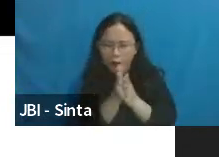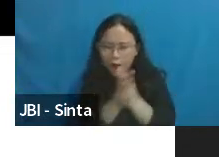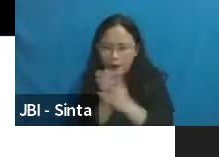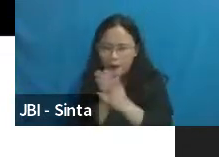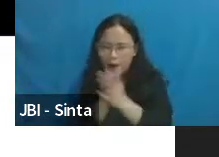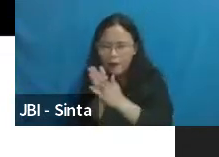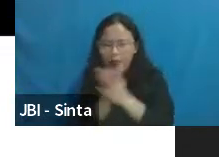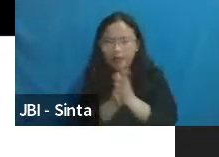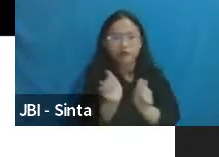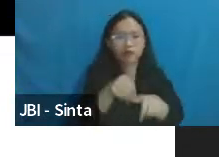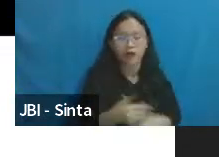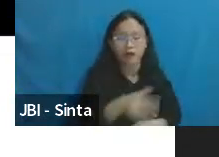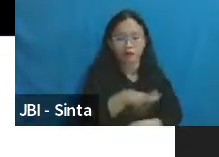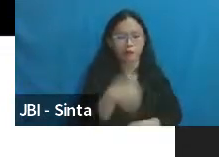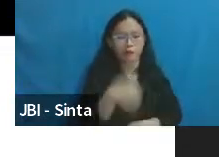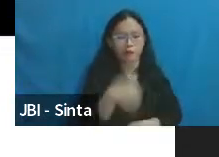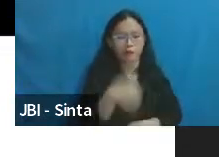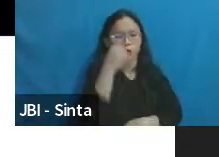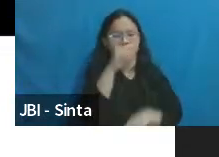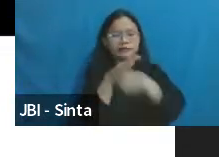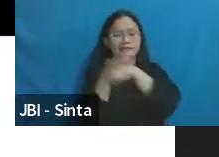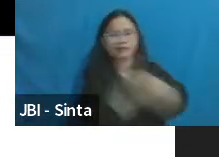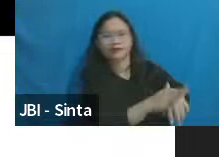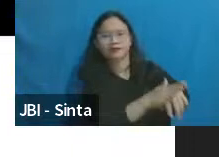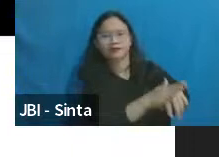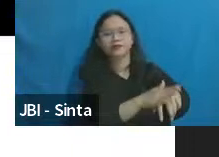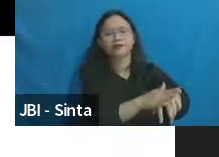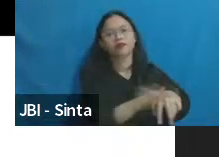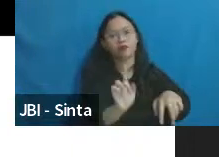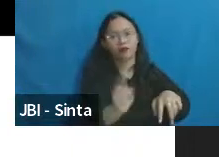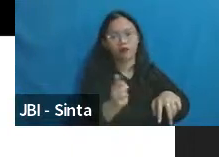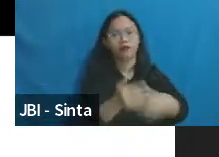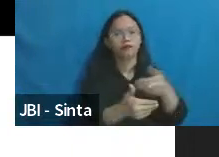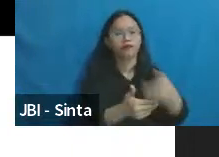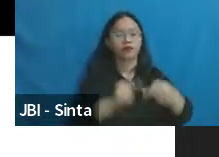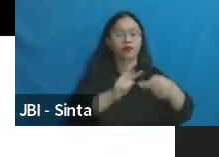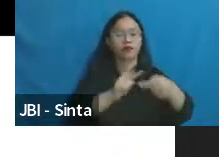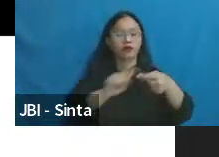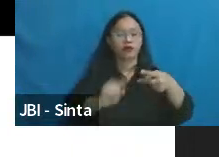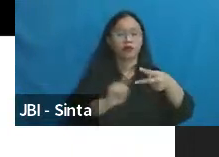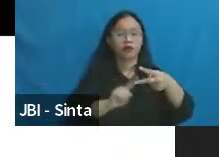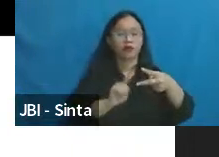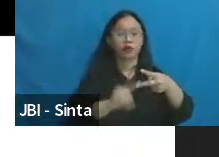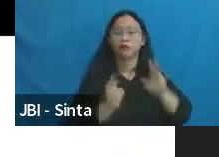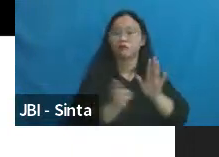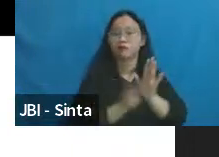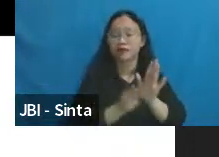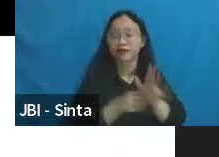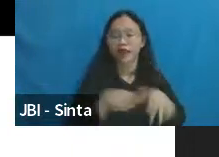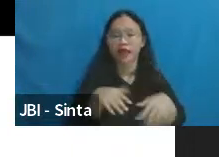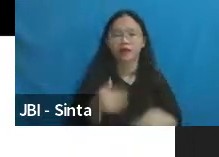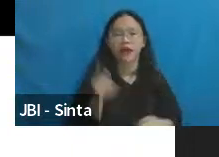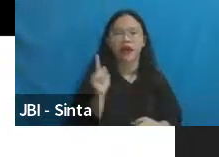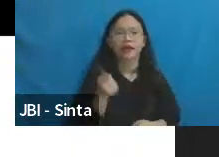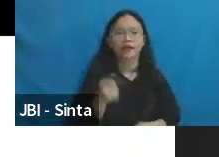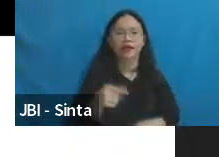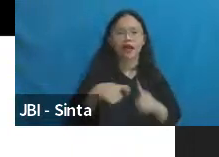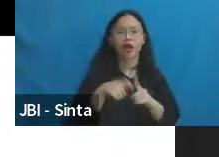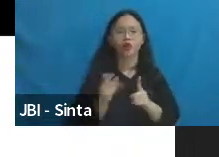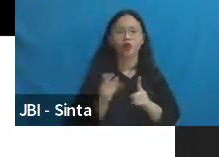Secondly, if we look at the passing of the new criminal code in December, there has been a lot of worrying passages in there which